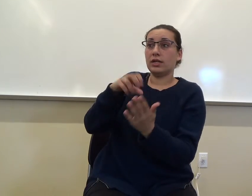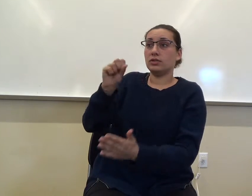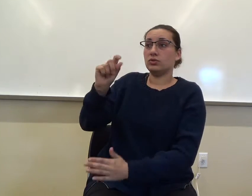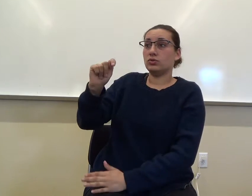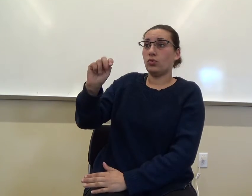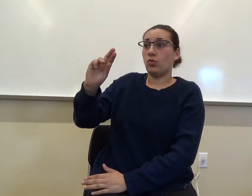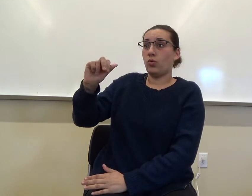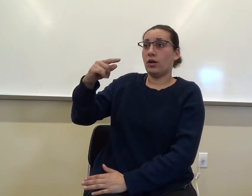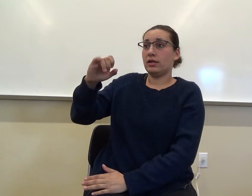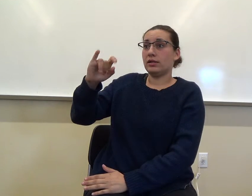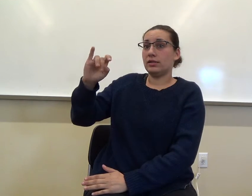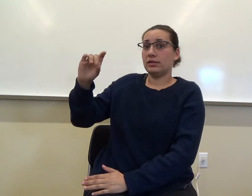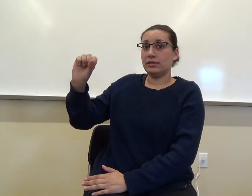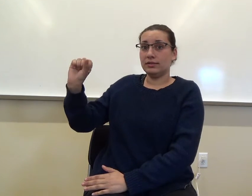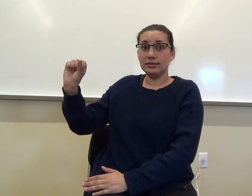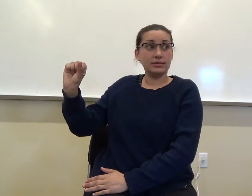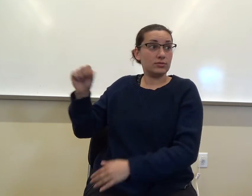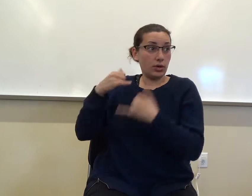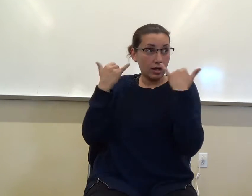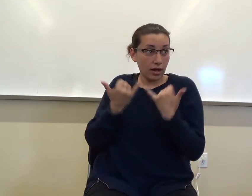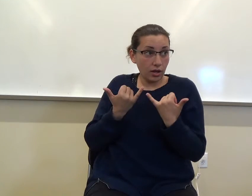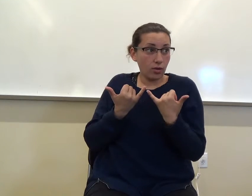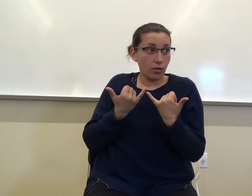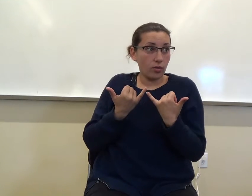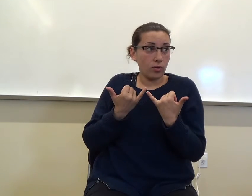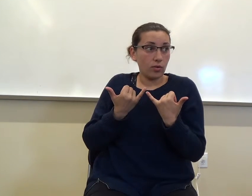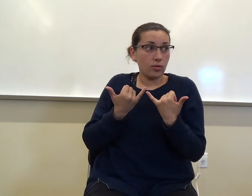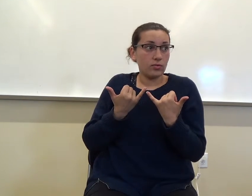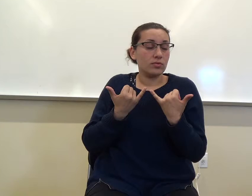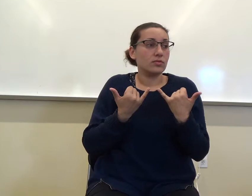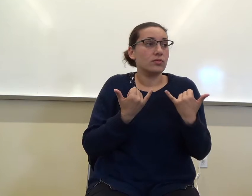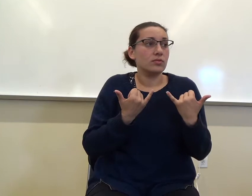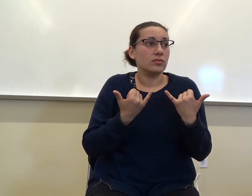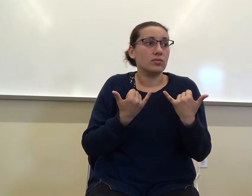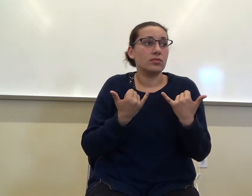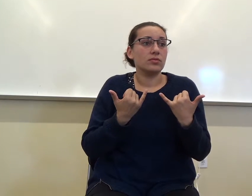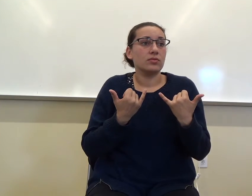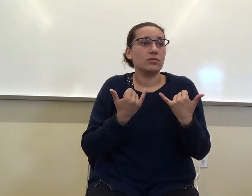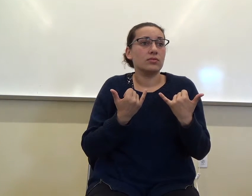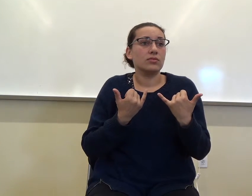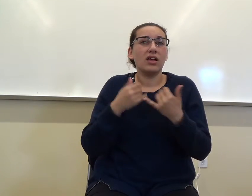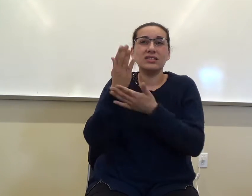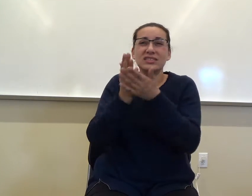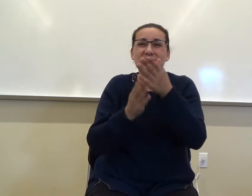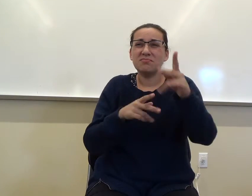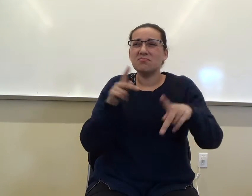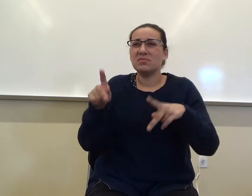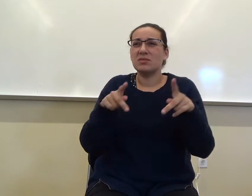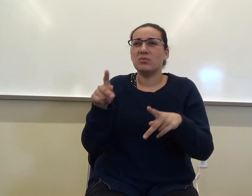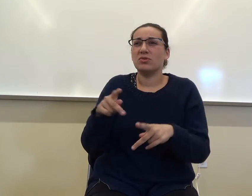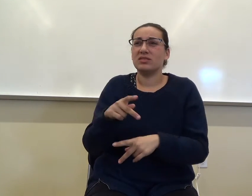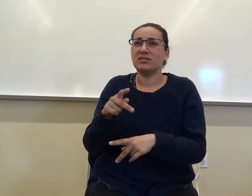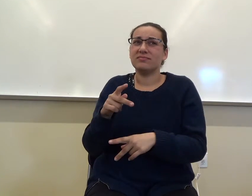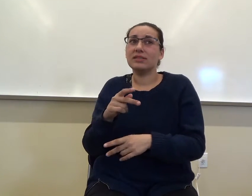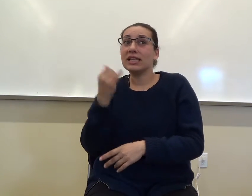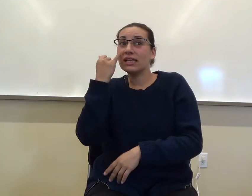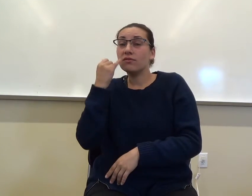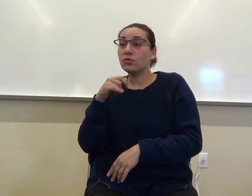to people at this point is, some people are at a point where in order to stay in the class, you need me to